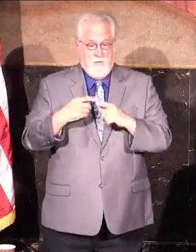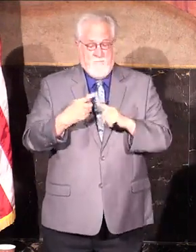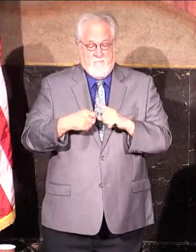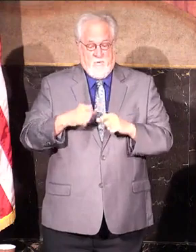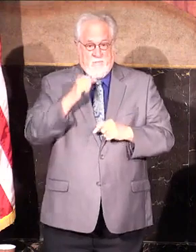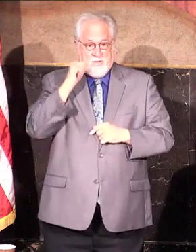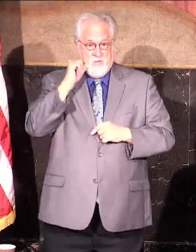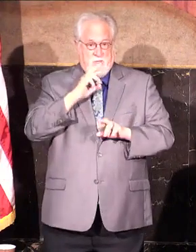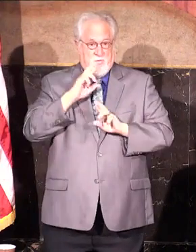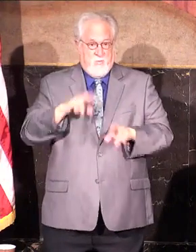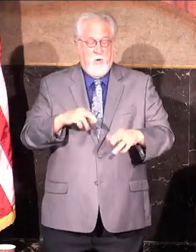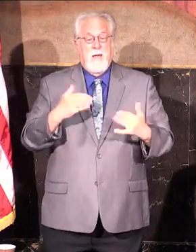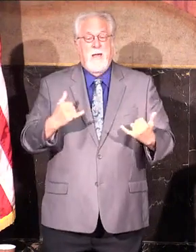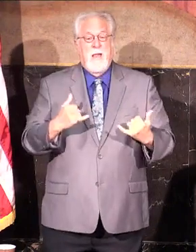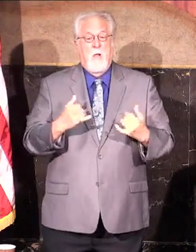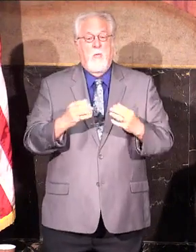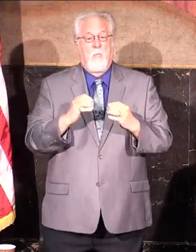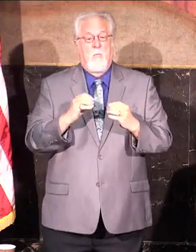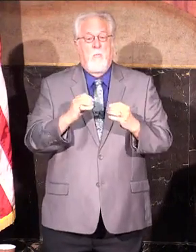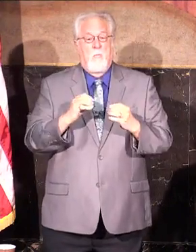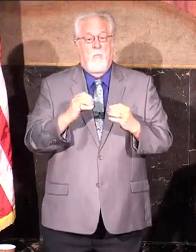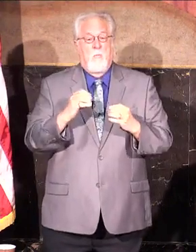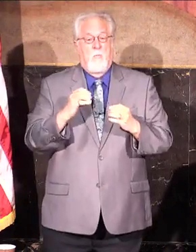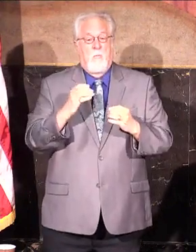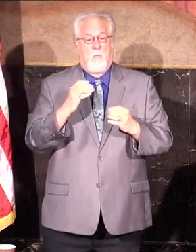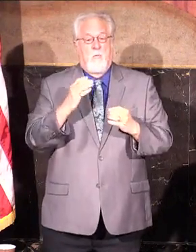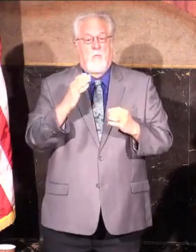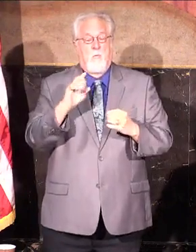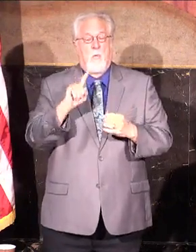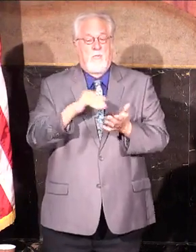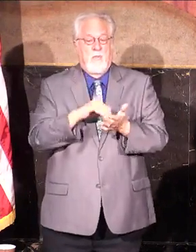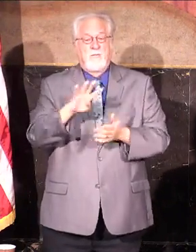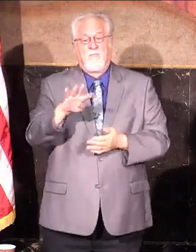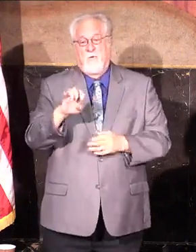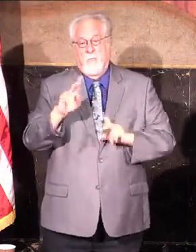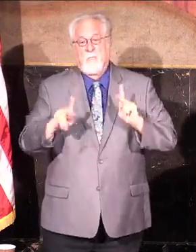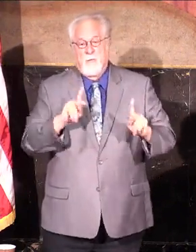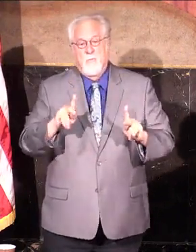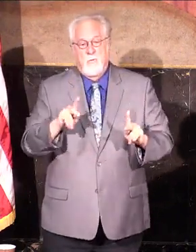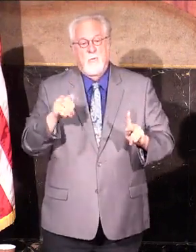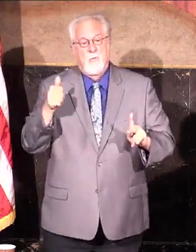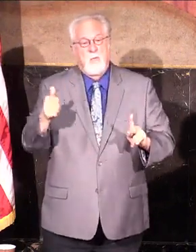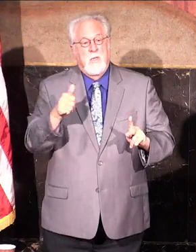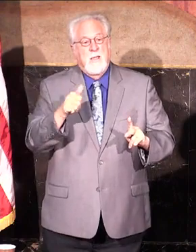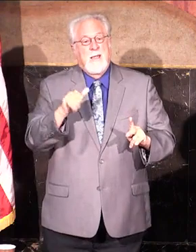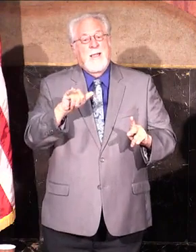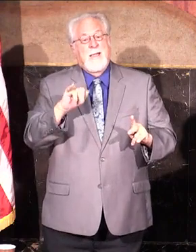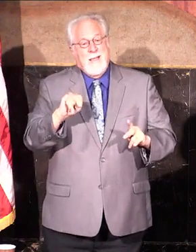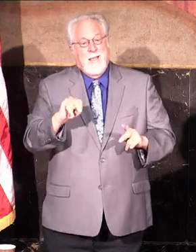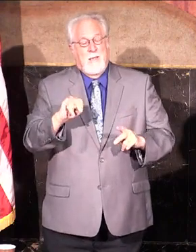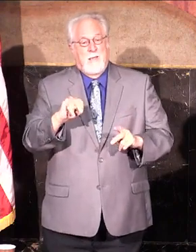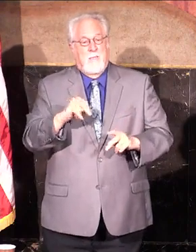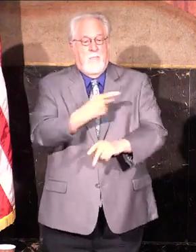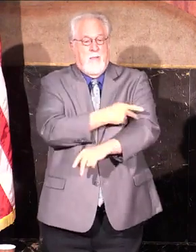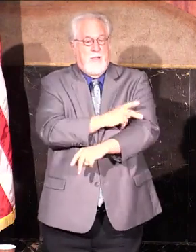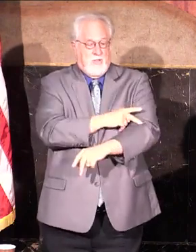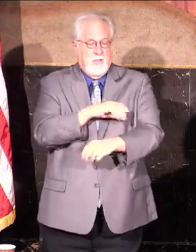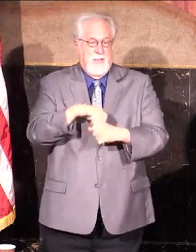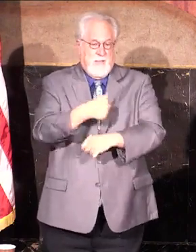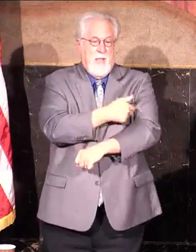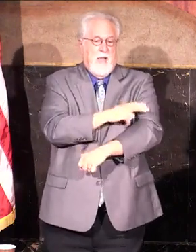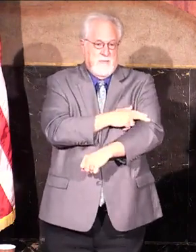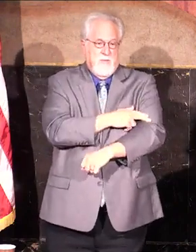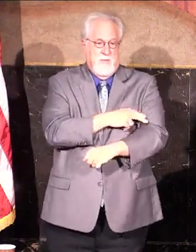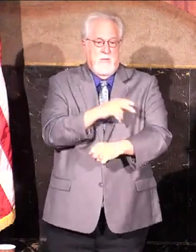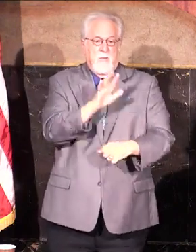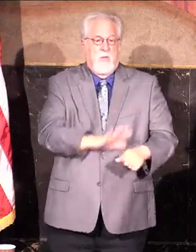yesterday's report. We're now over 1,400 individuals who are inpatient at hospitals